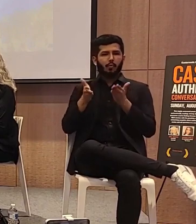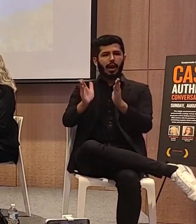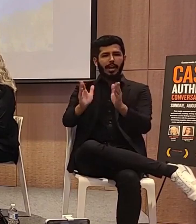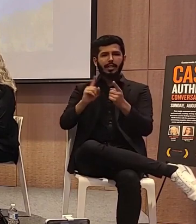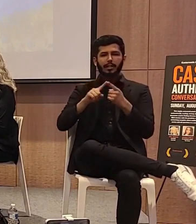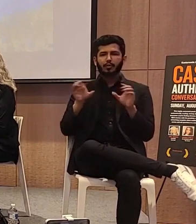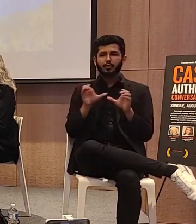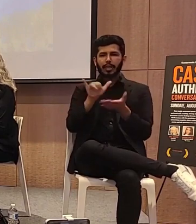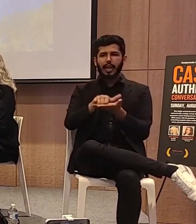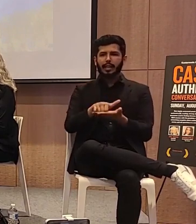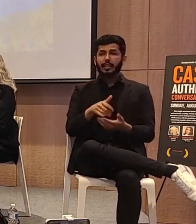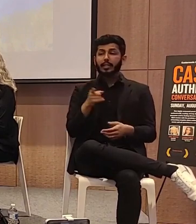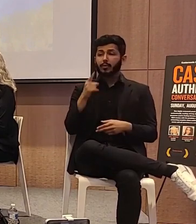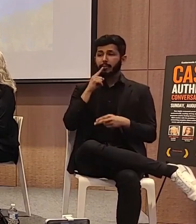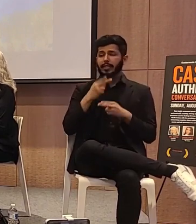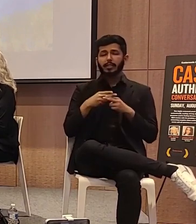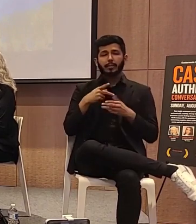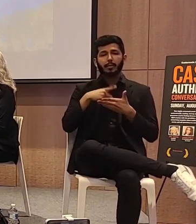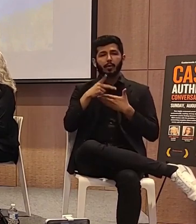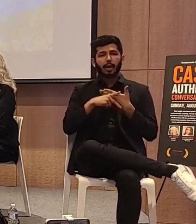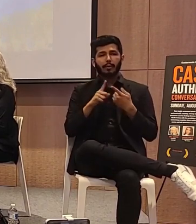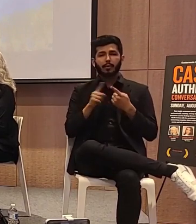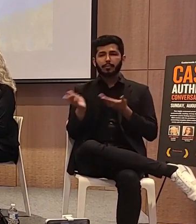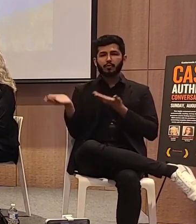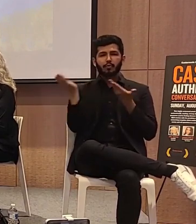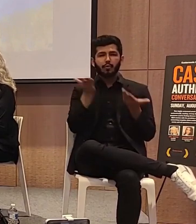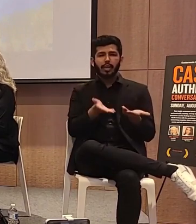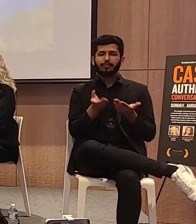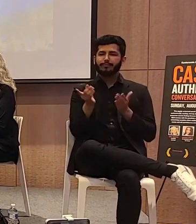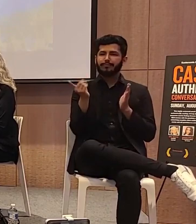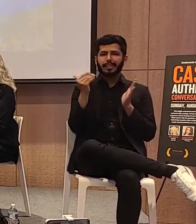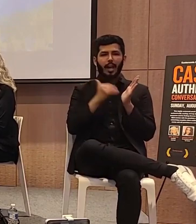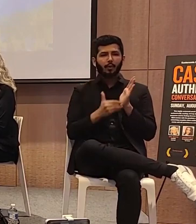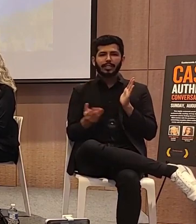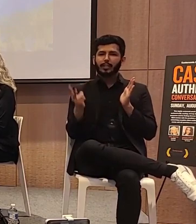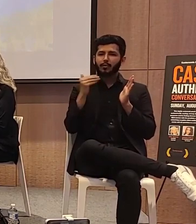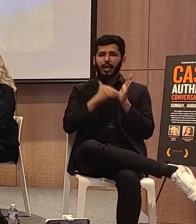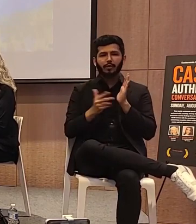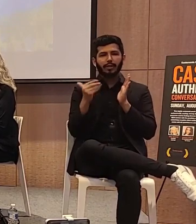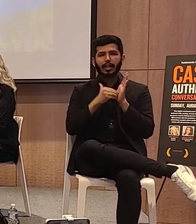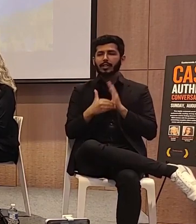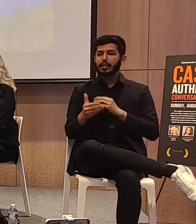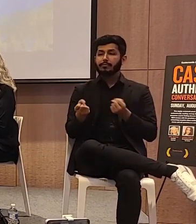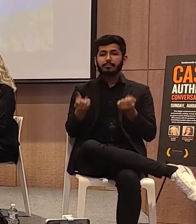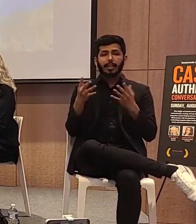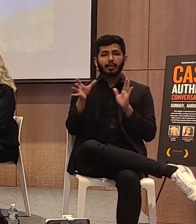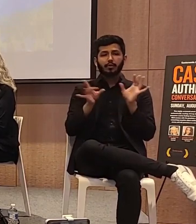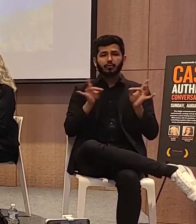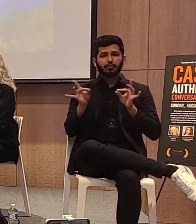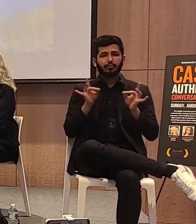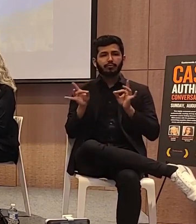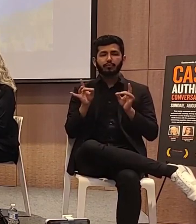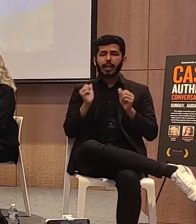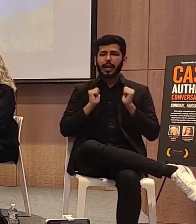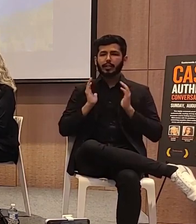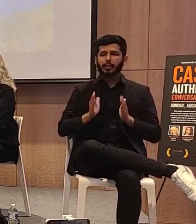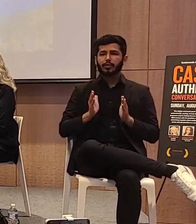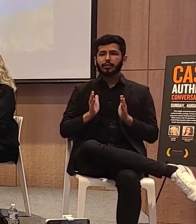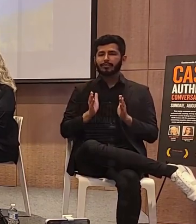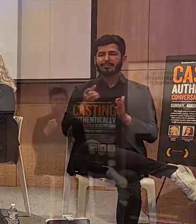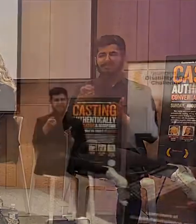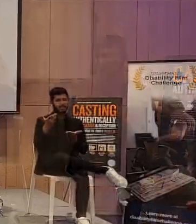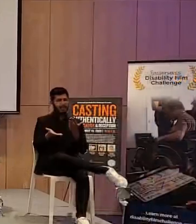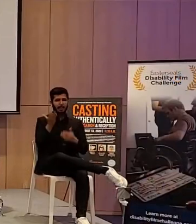you mentioned the program to bring thousands of potential choices as actors to people who weren't necessarily on anyone's